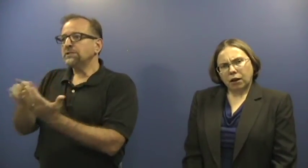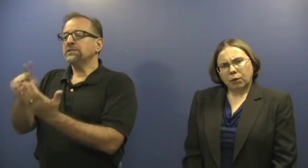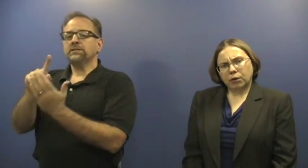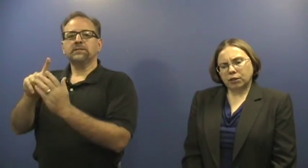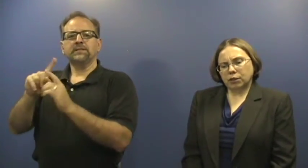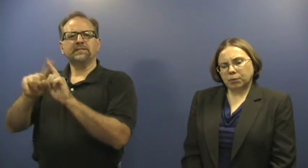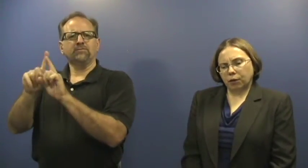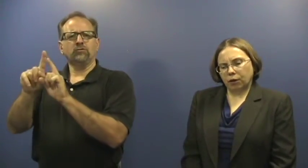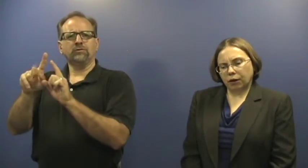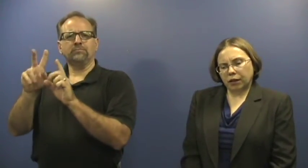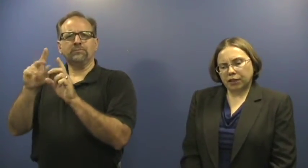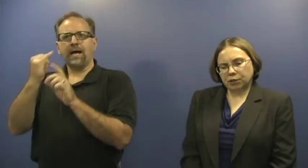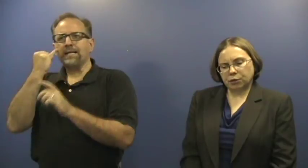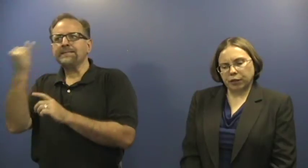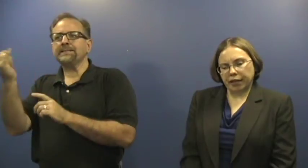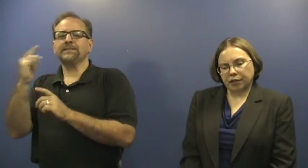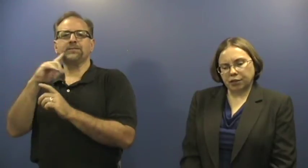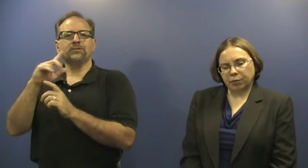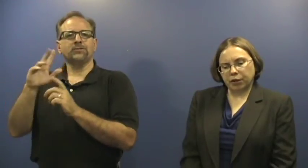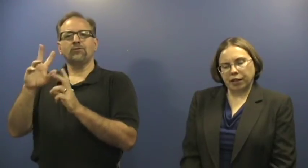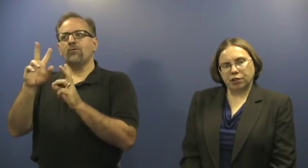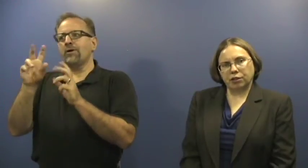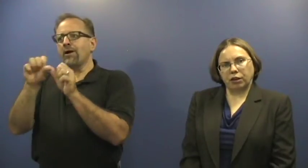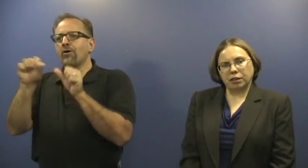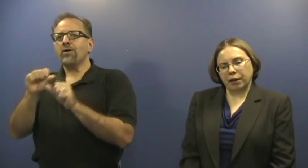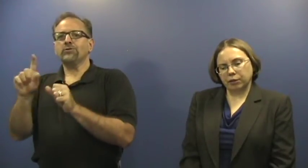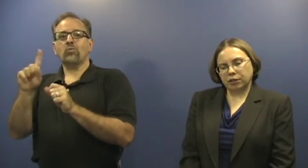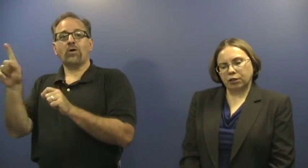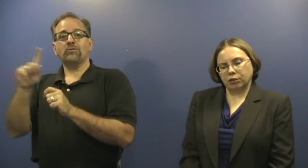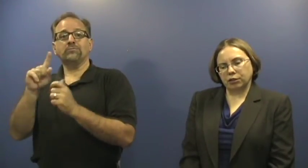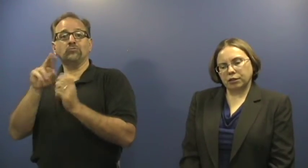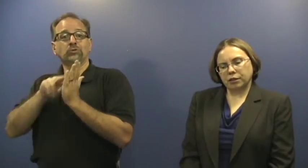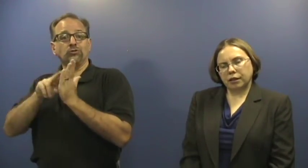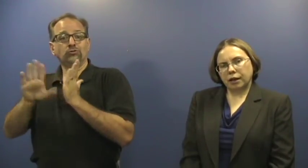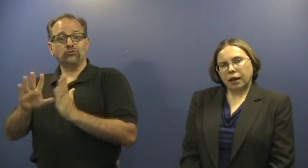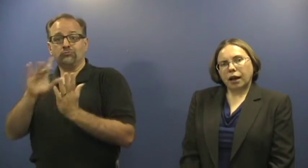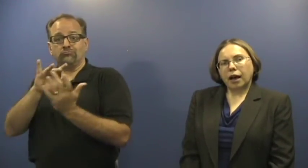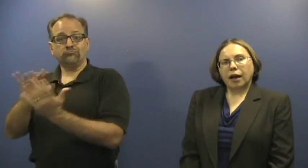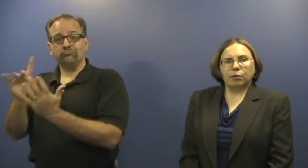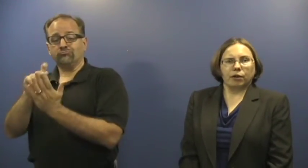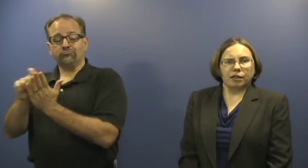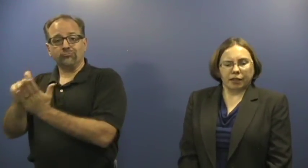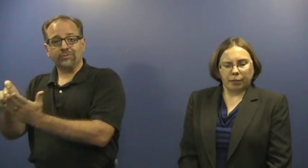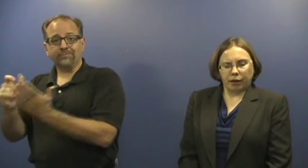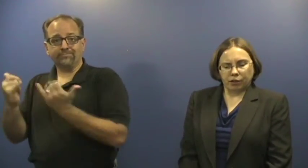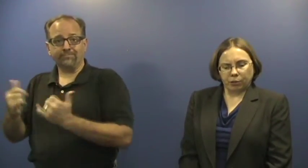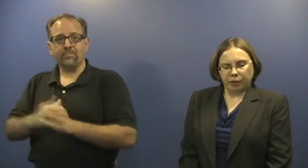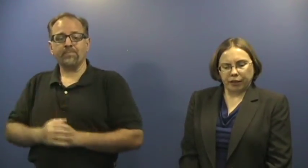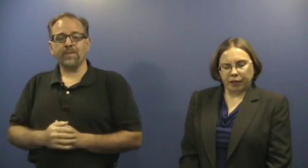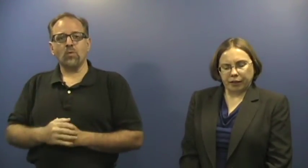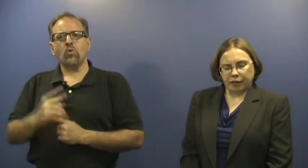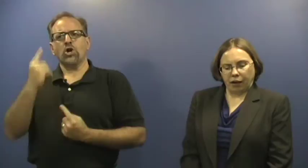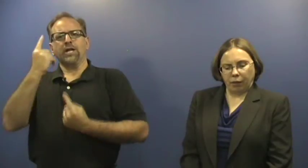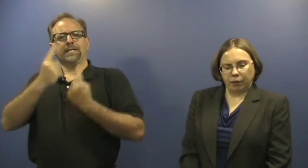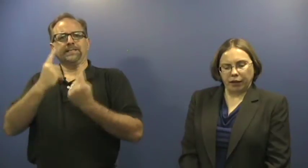going to explore issues related to communication across languages and cultures. And we're going to think about interpreting as a complex and